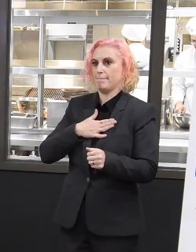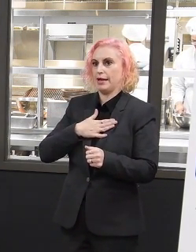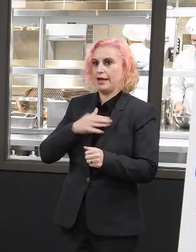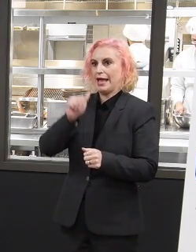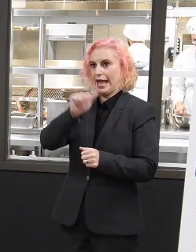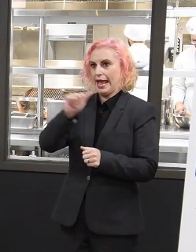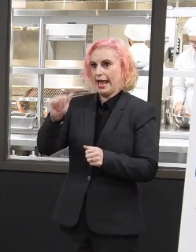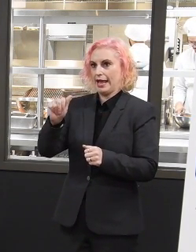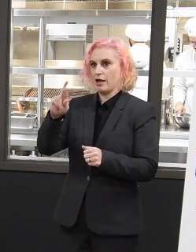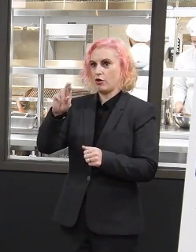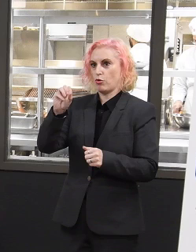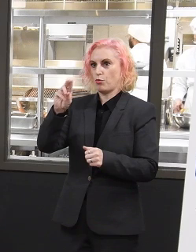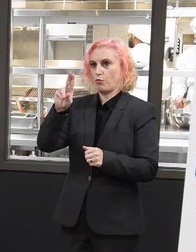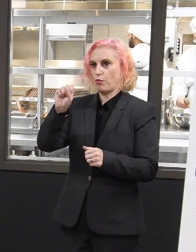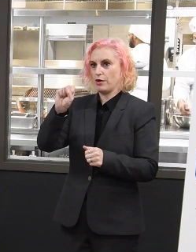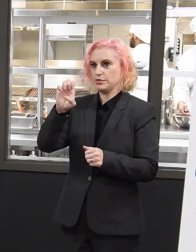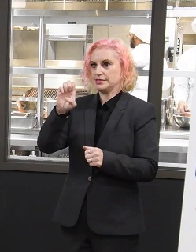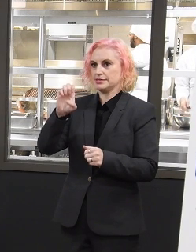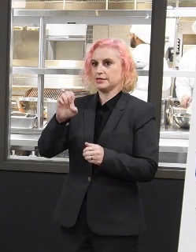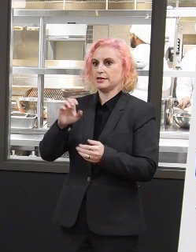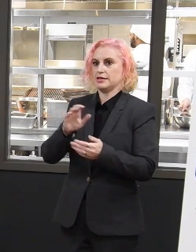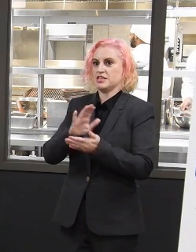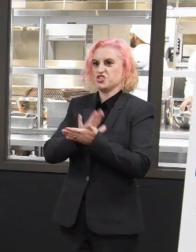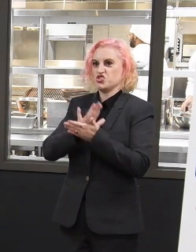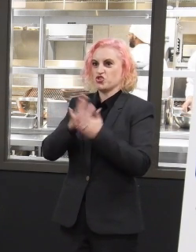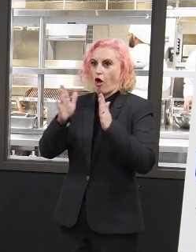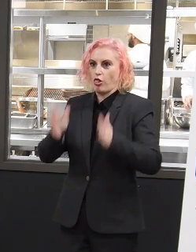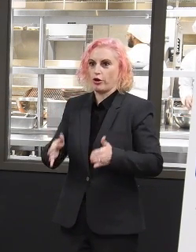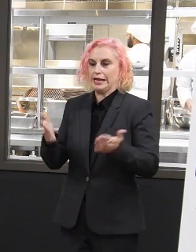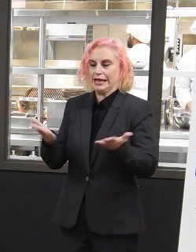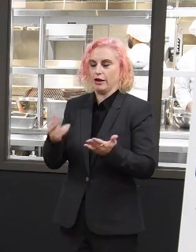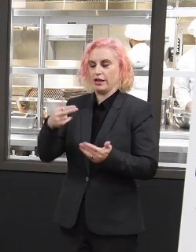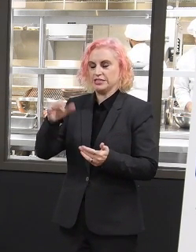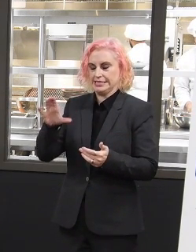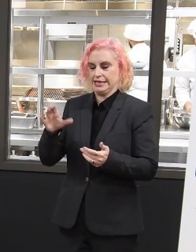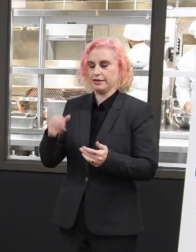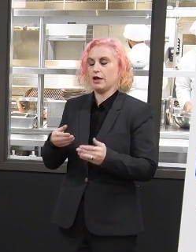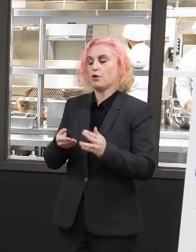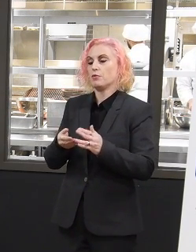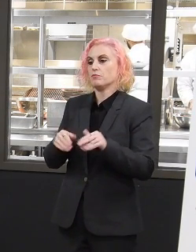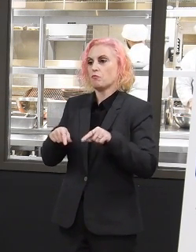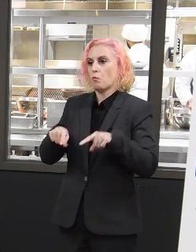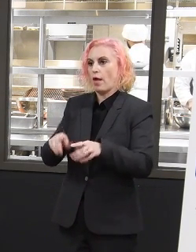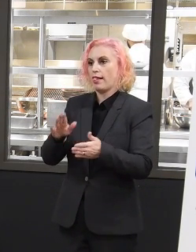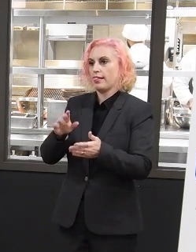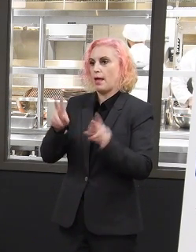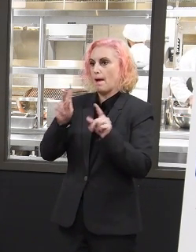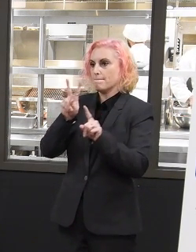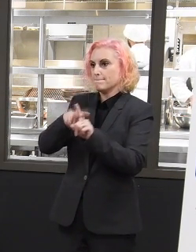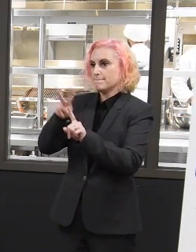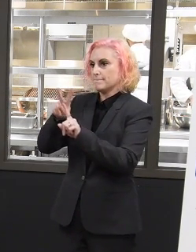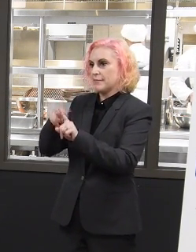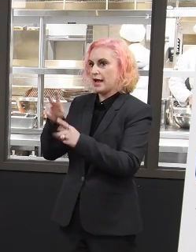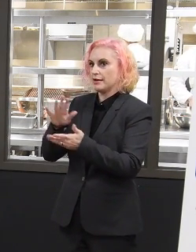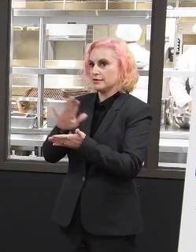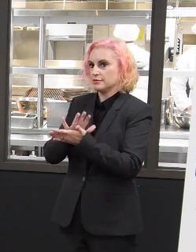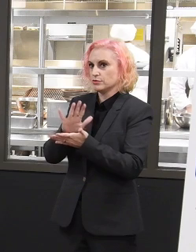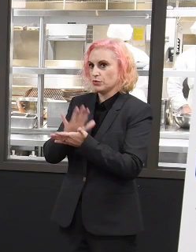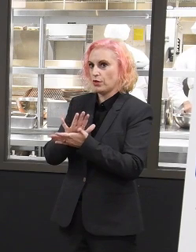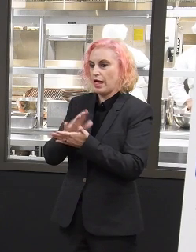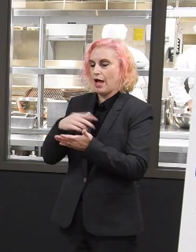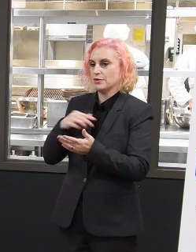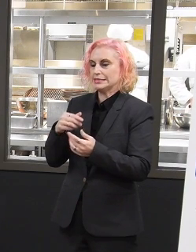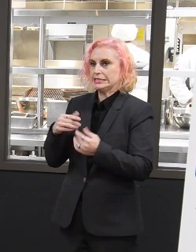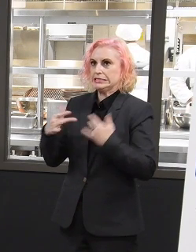a Rouse Scholar here at HCC. While applying to colleges, my biggest fear was having my dreams cut short because of my